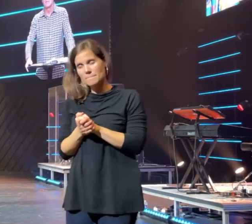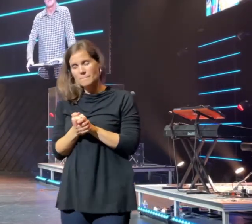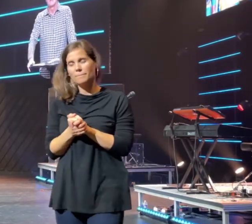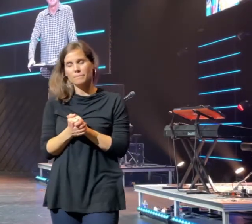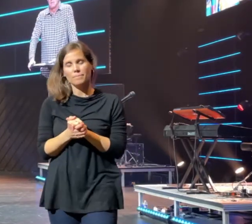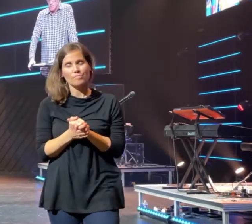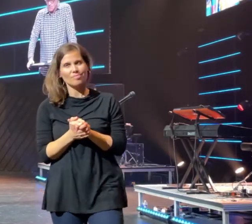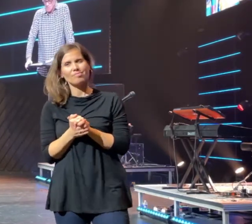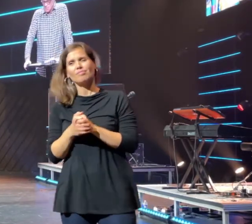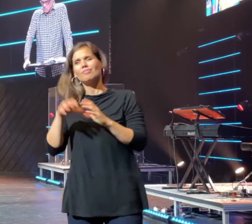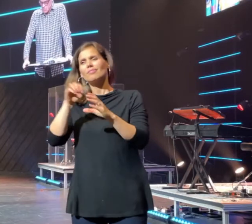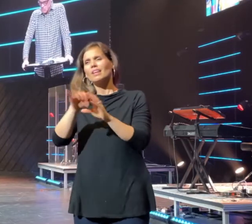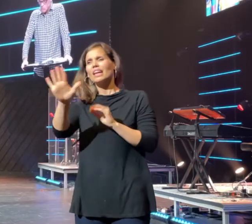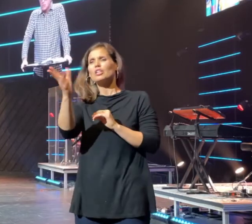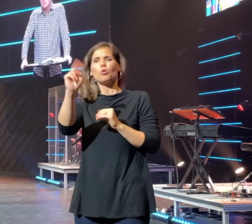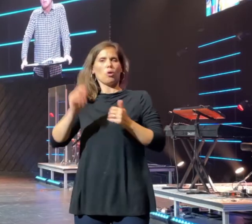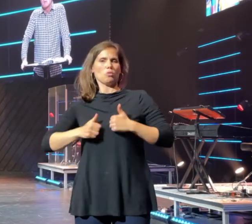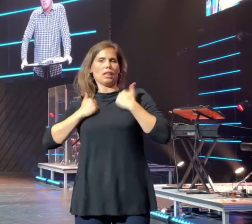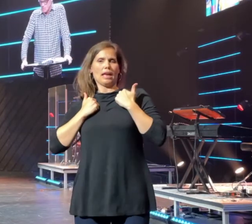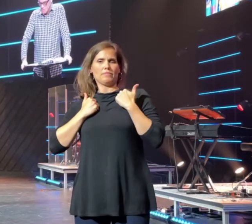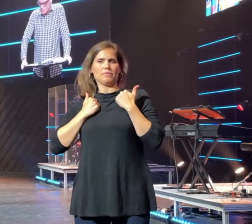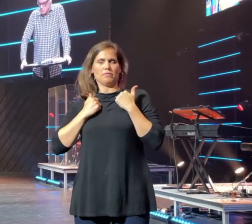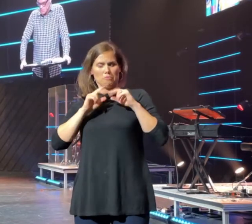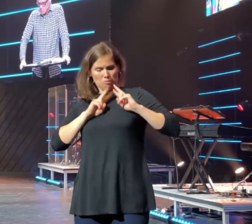life do you need to be